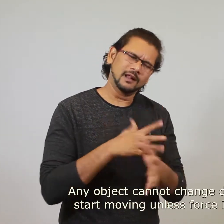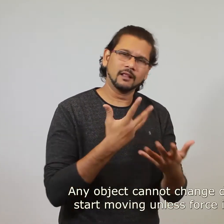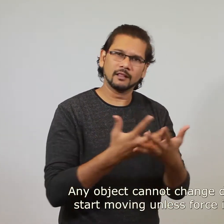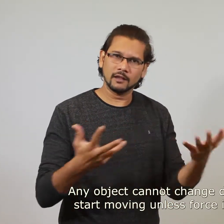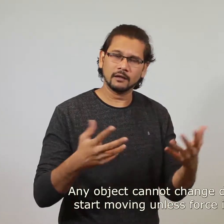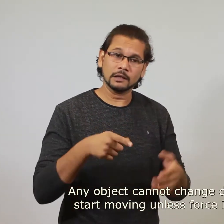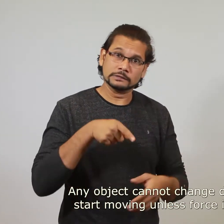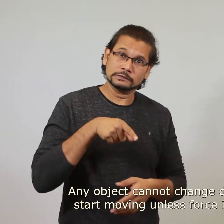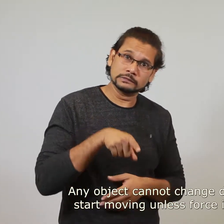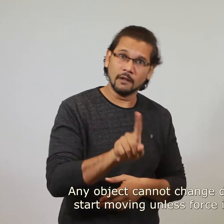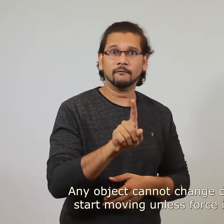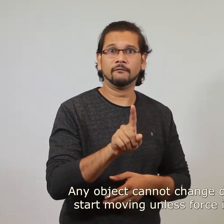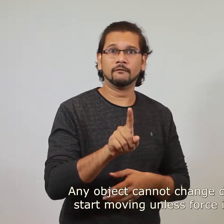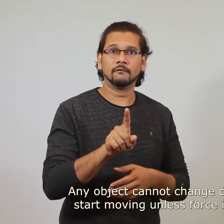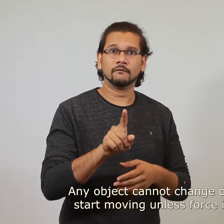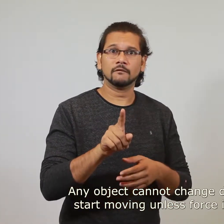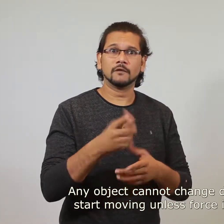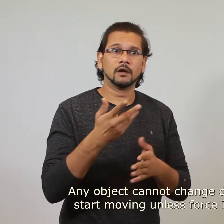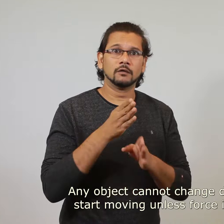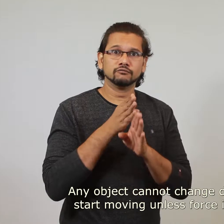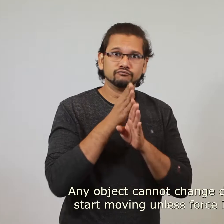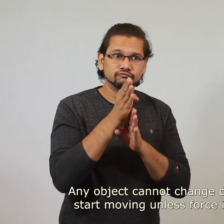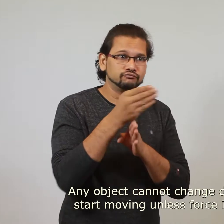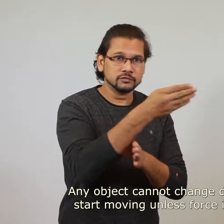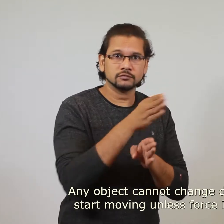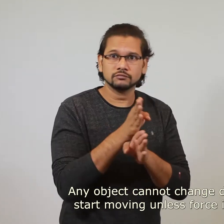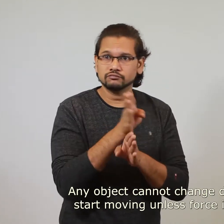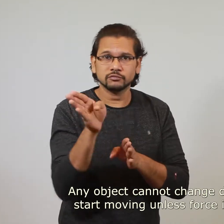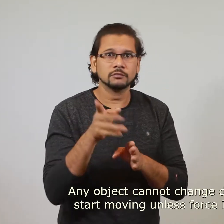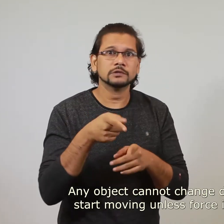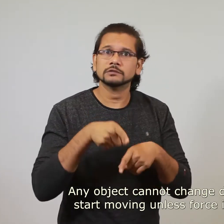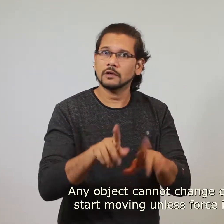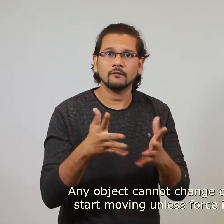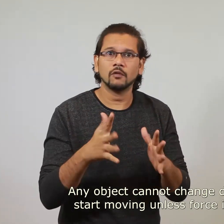Any object cannot change direction or start moving unless force is applied.